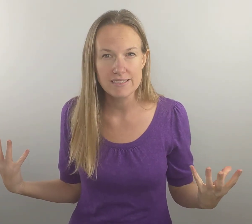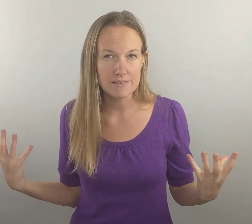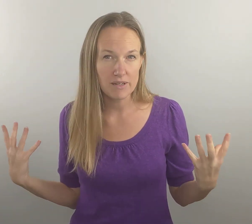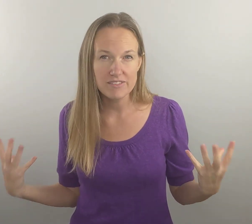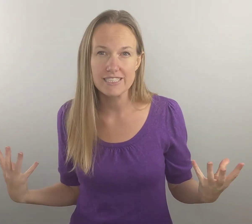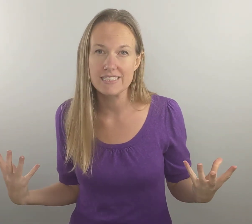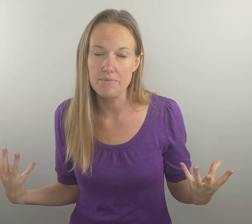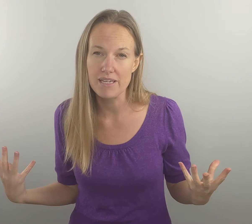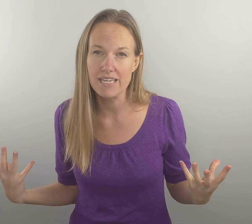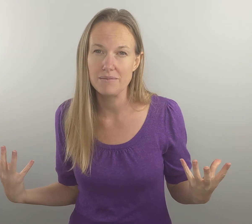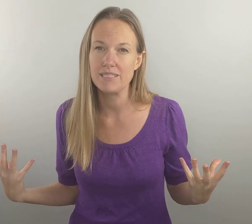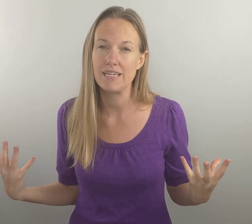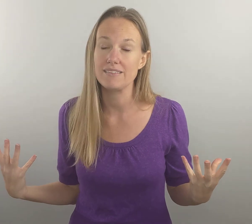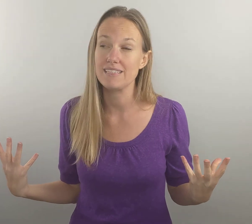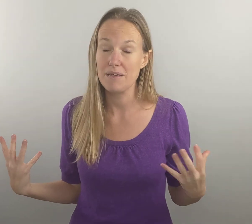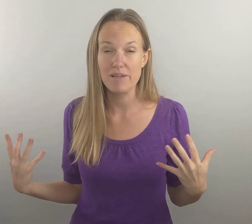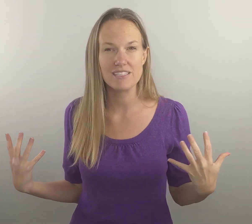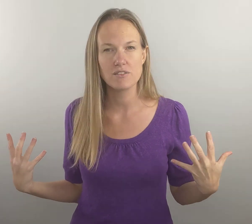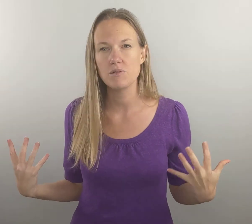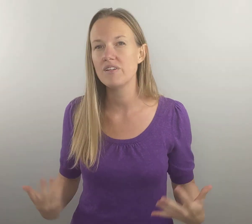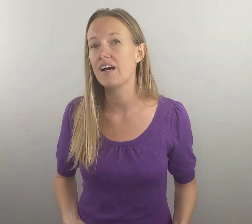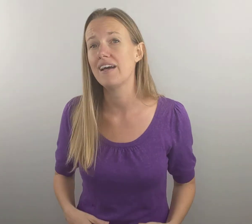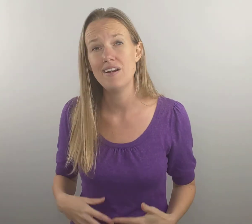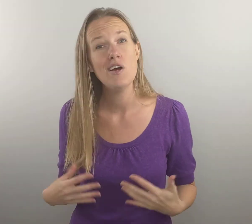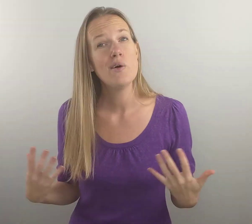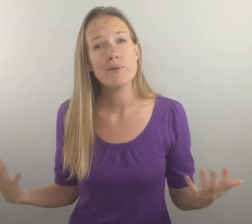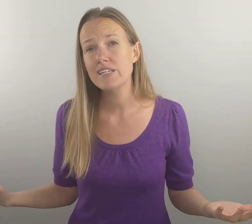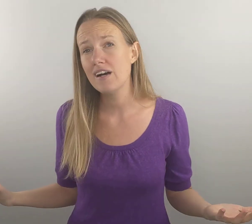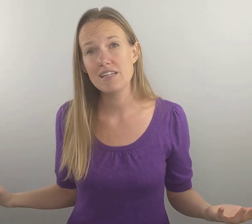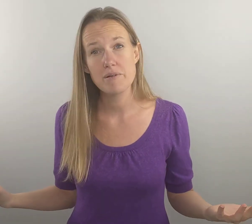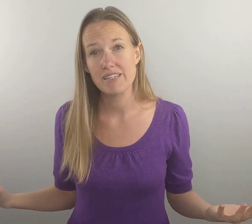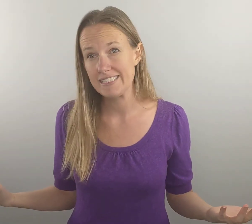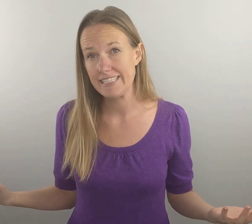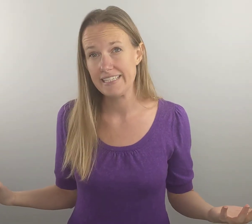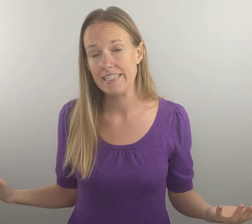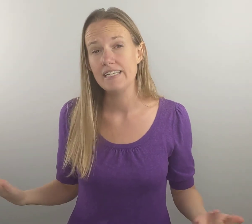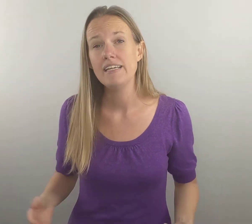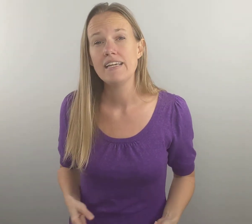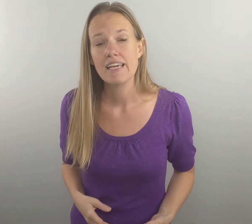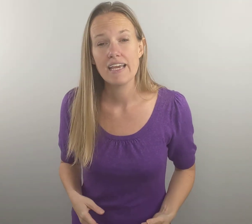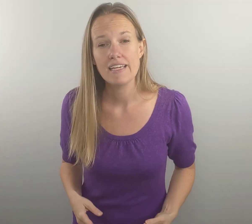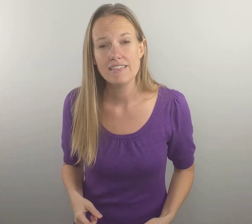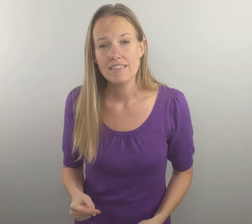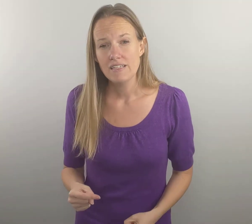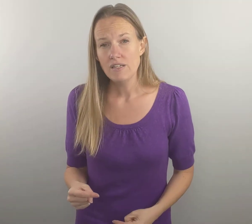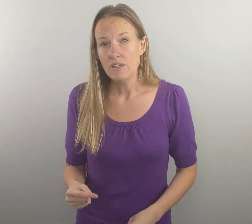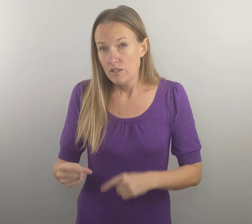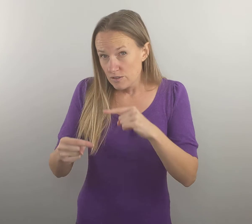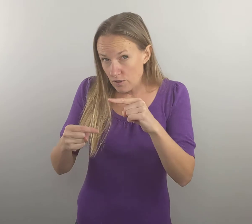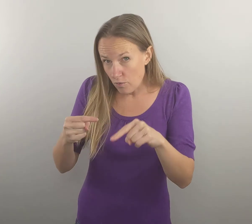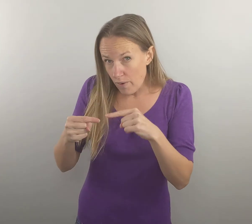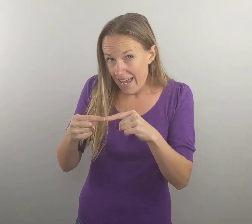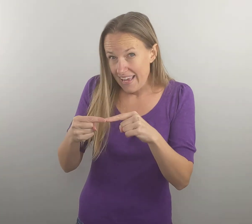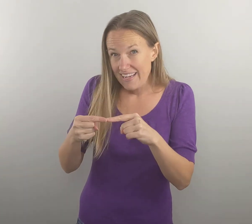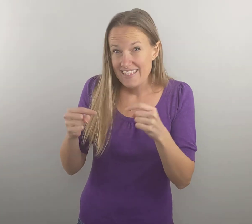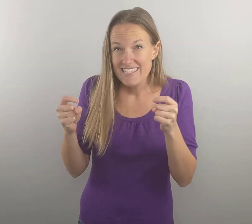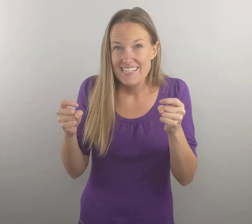we've done something keeping us from moving on, we're talking about our sin. Okay, so when, and then